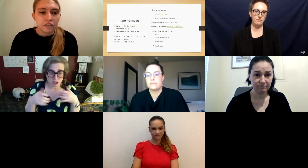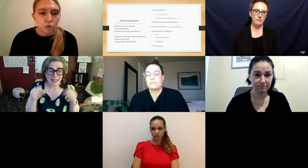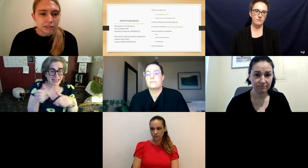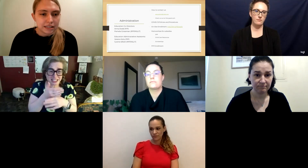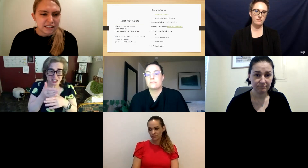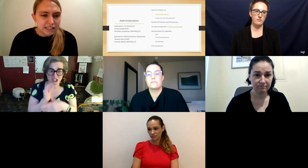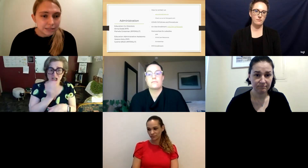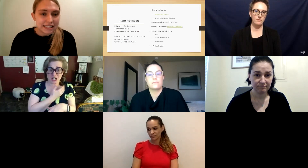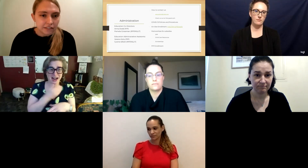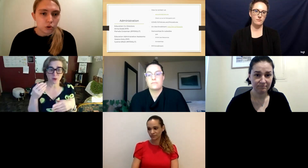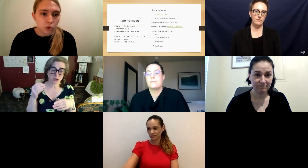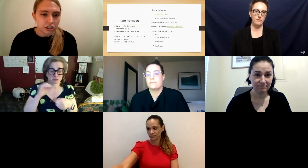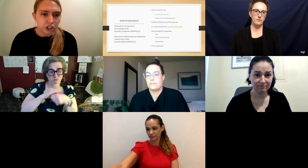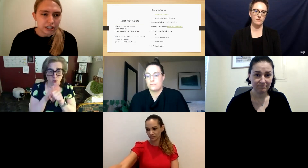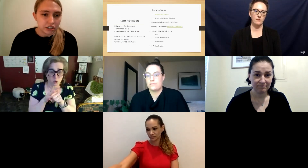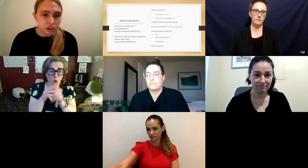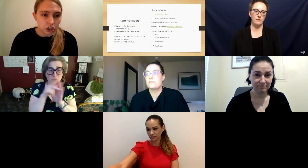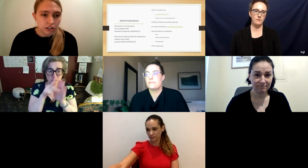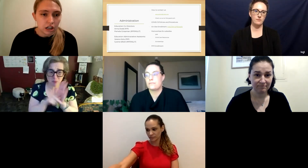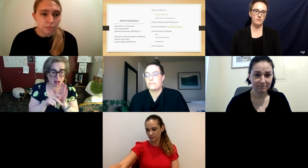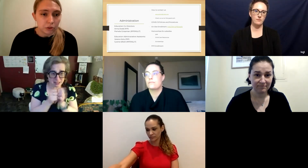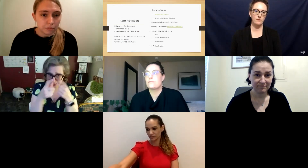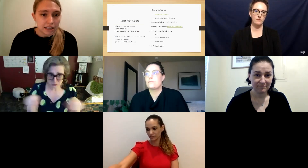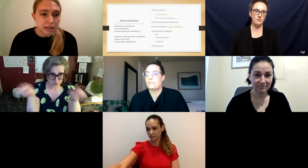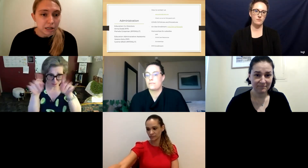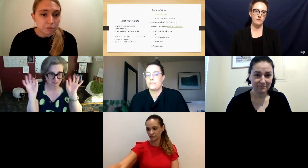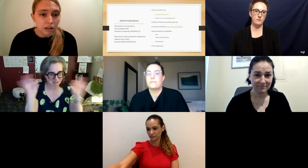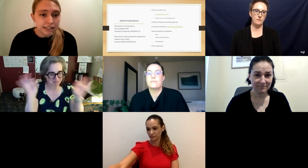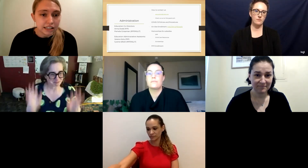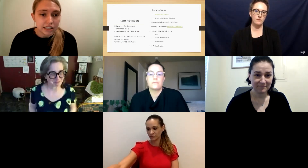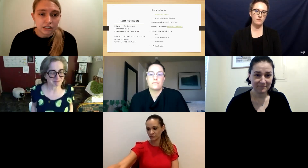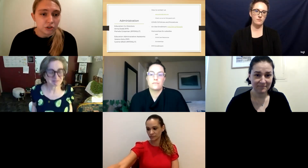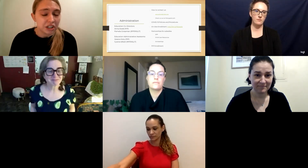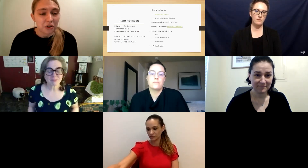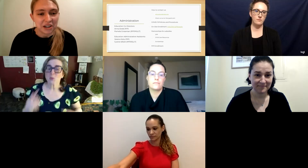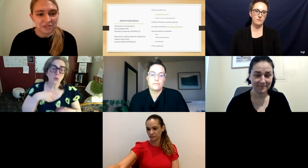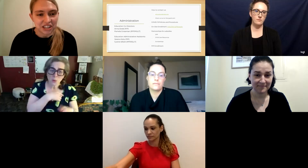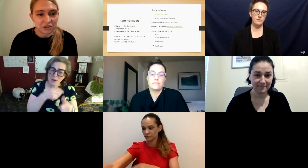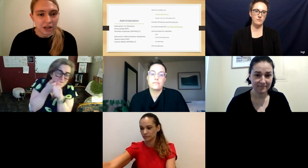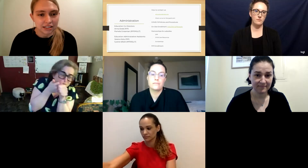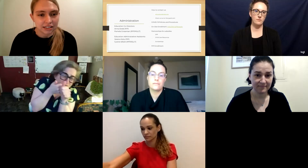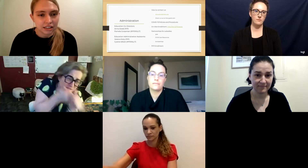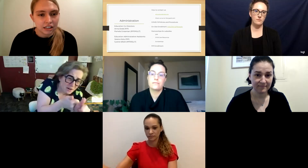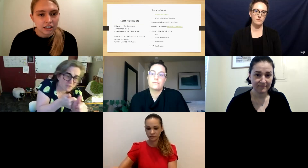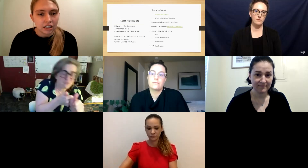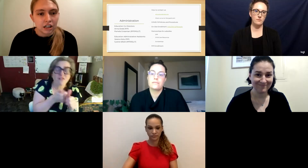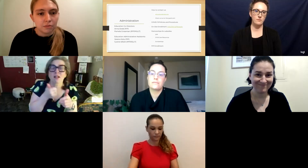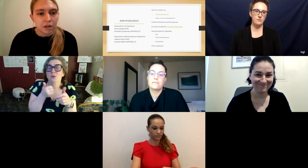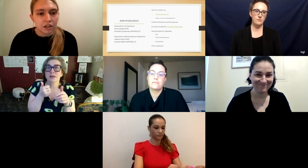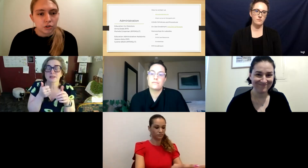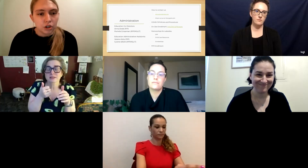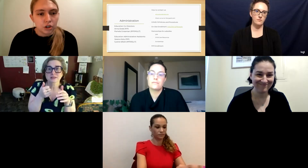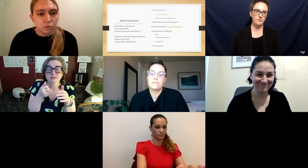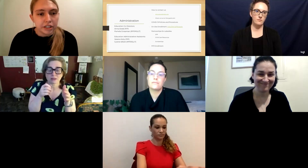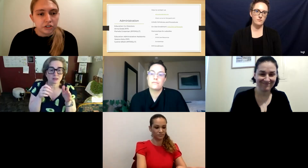If you have a more specific question or concern about the pandemic policy, you can go ahead and reach out to us.